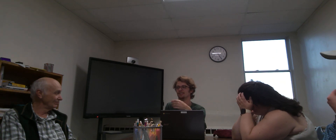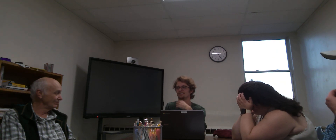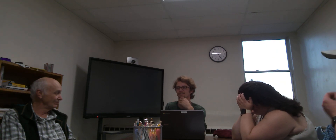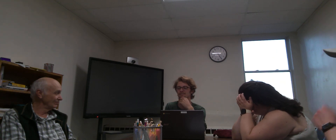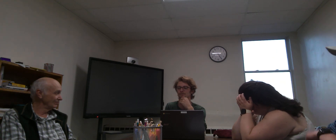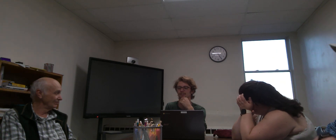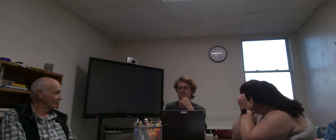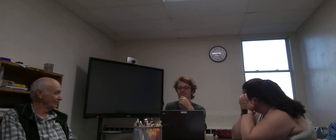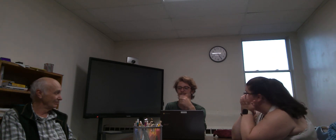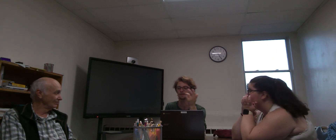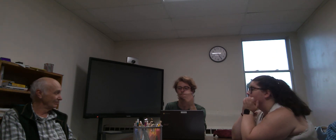asking someone,